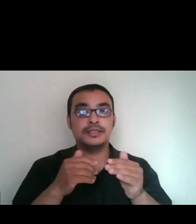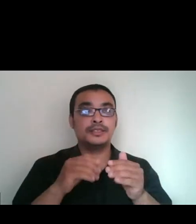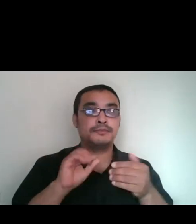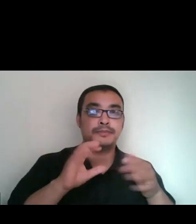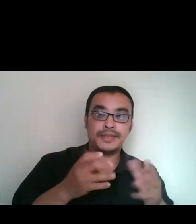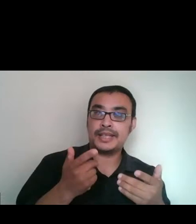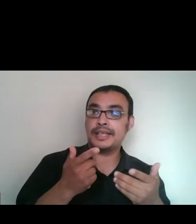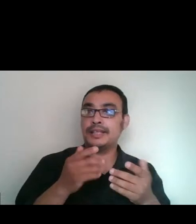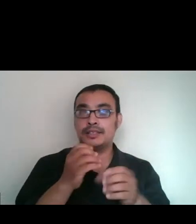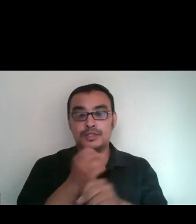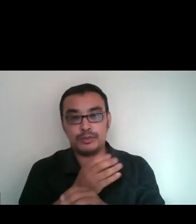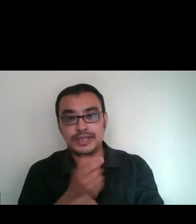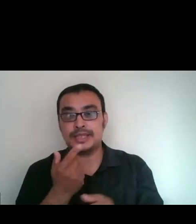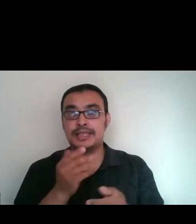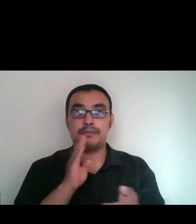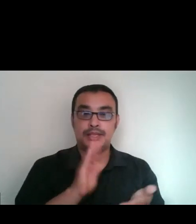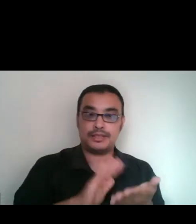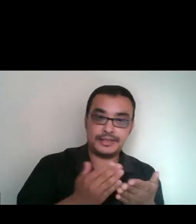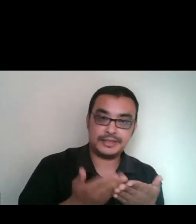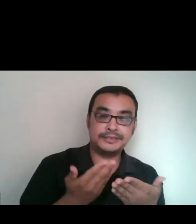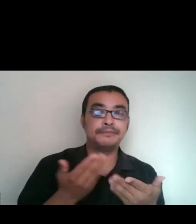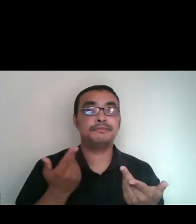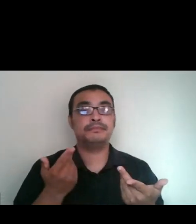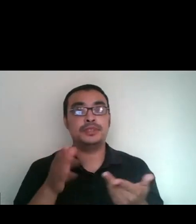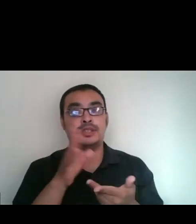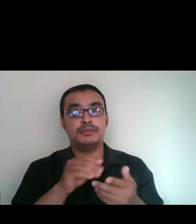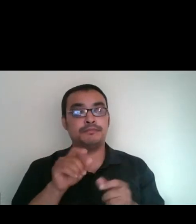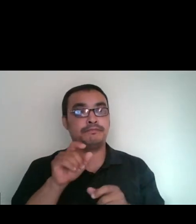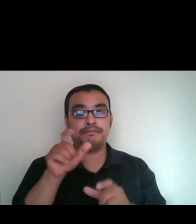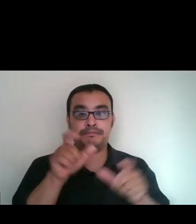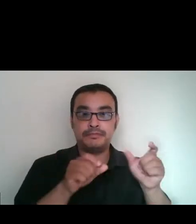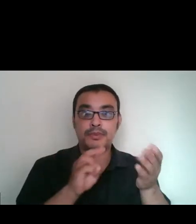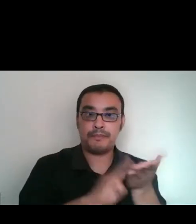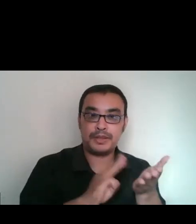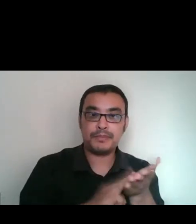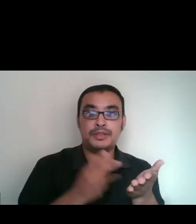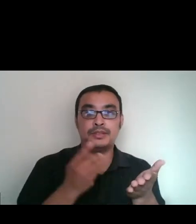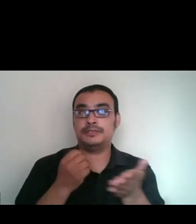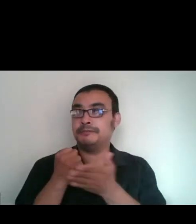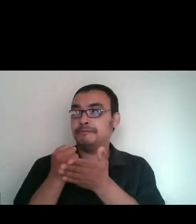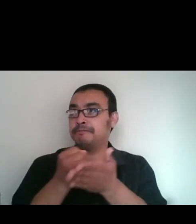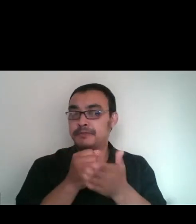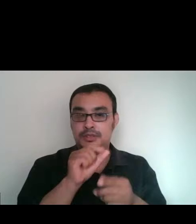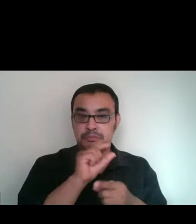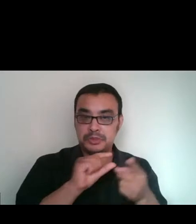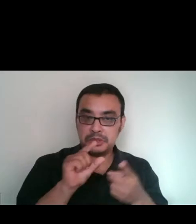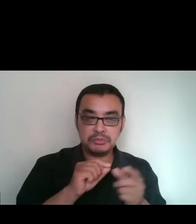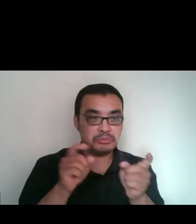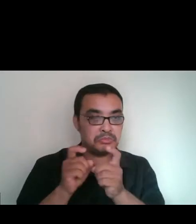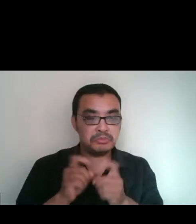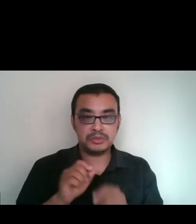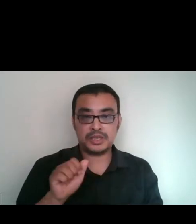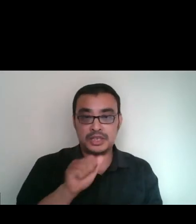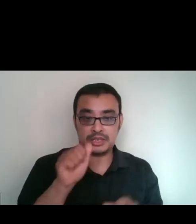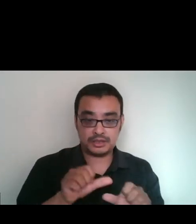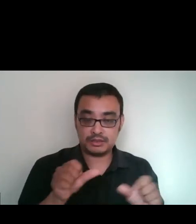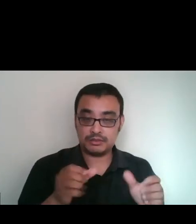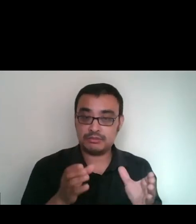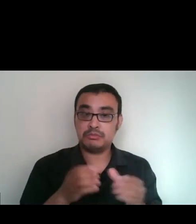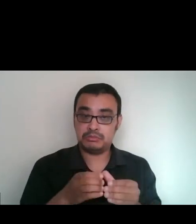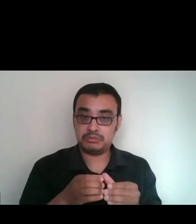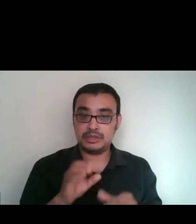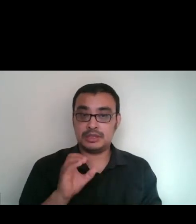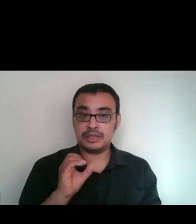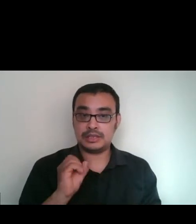speakers, interpreters. Thanks for each of our members who contributed to this agenda of Asia Land Forum this year. And